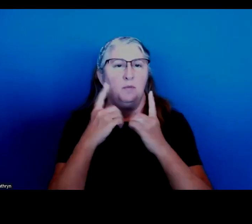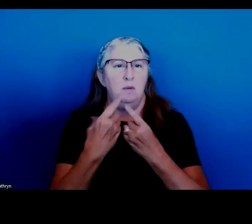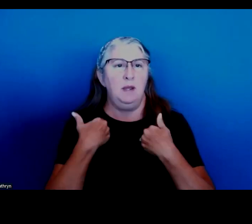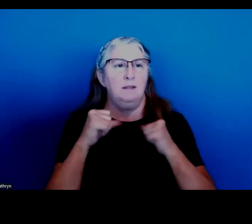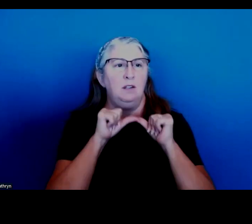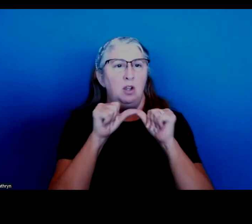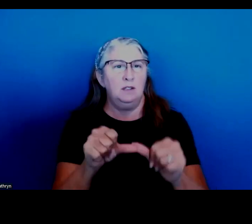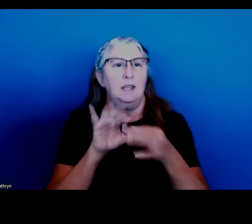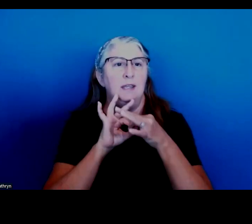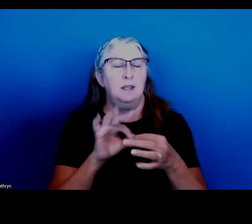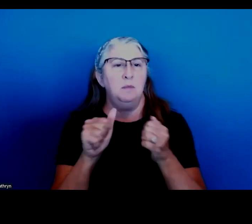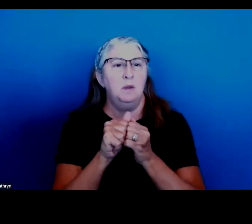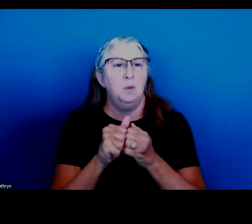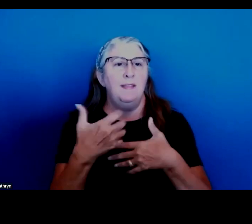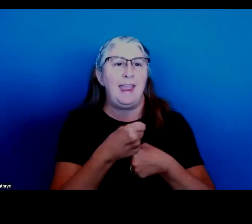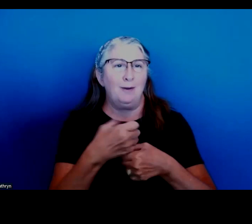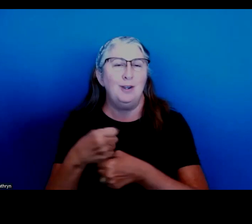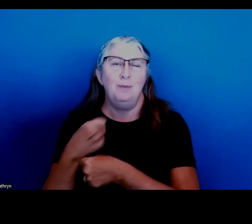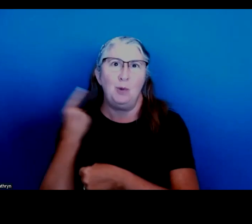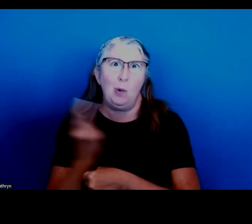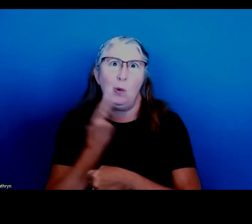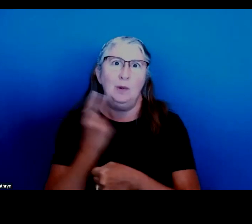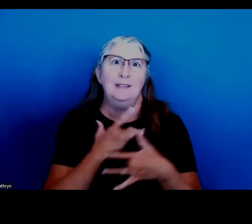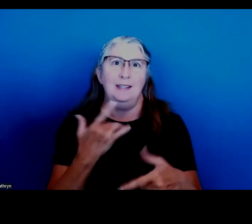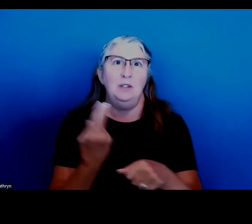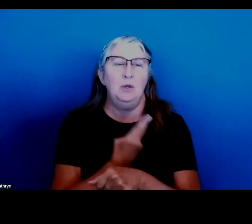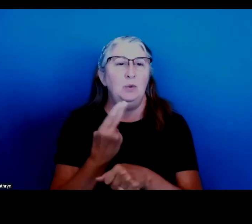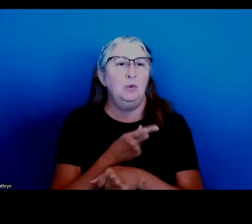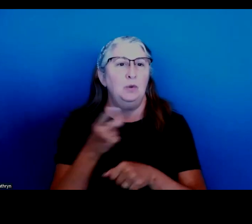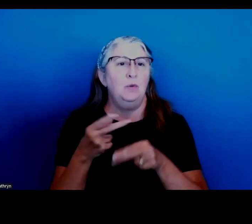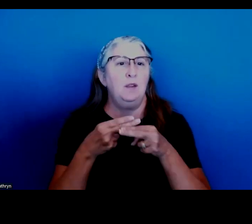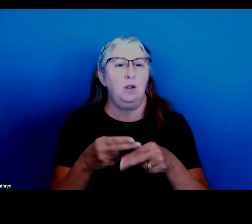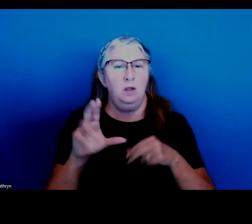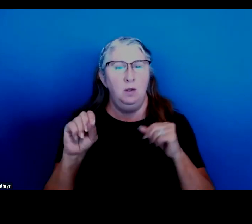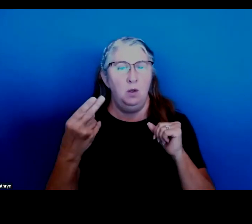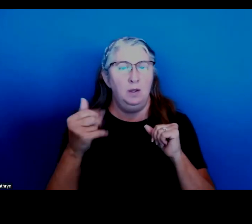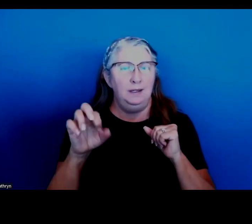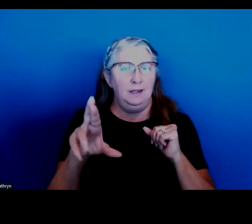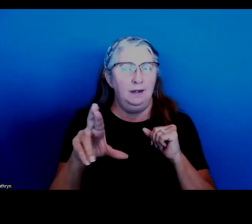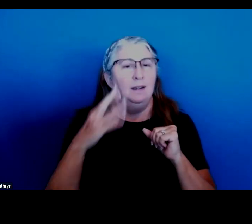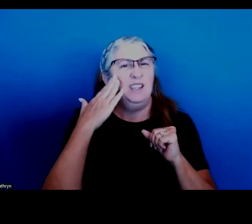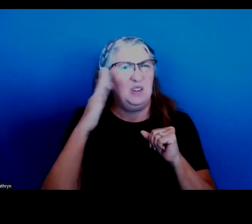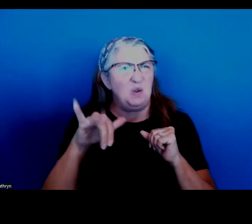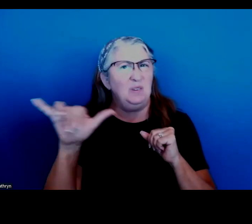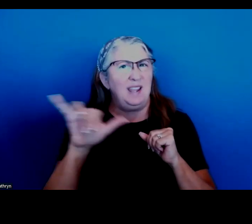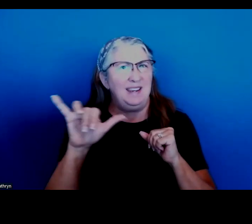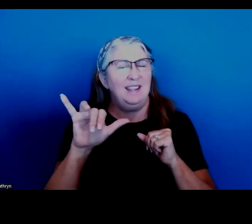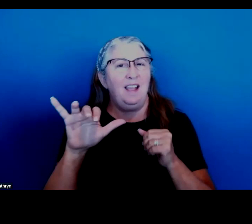long-standing attachment to acronyms. So it's pronounced O'Hare, like the airport in